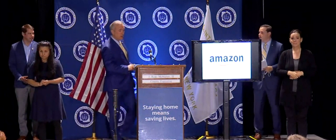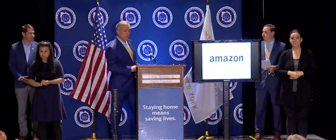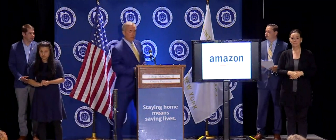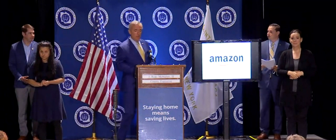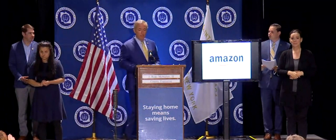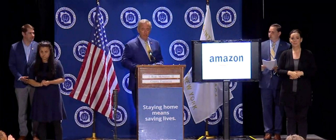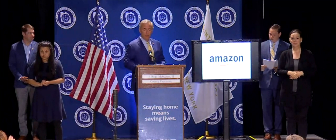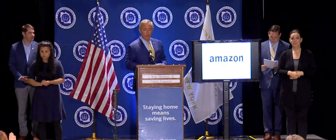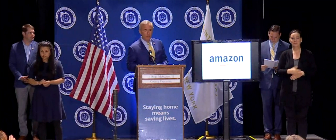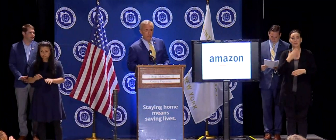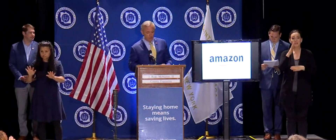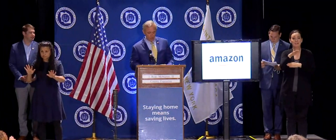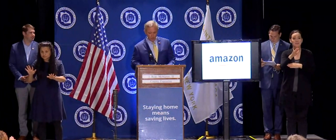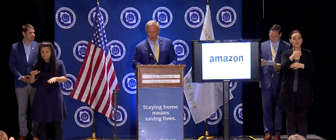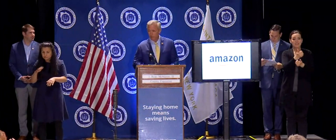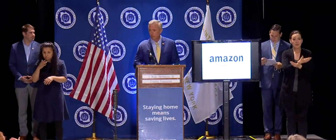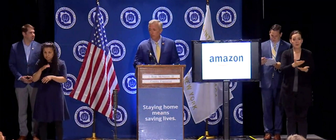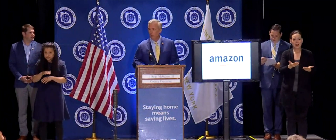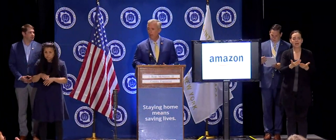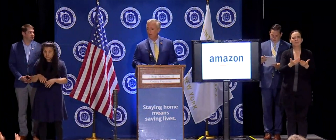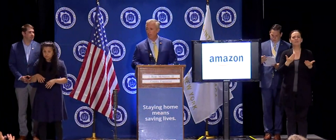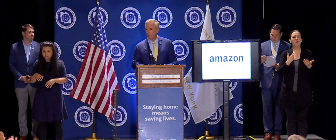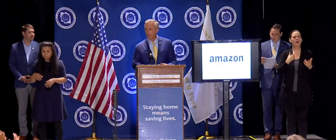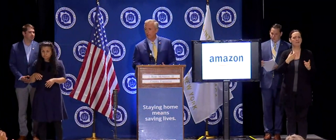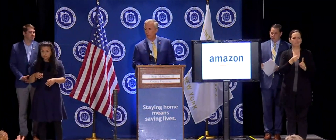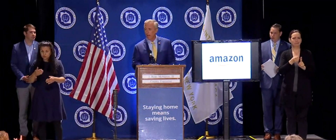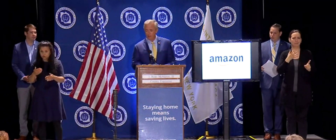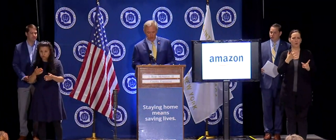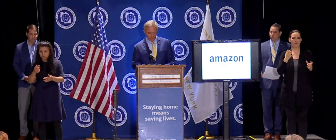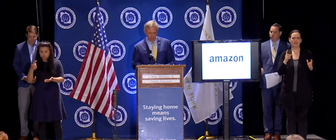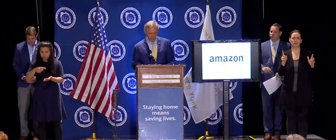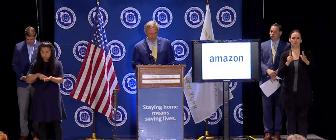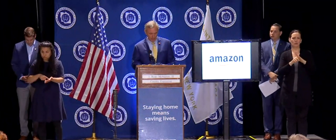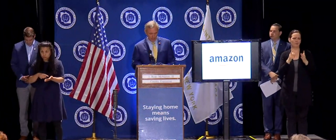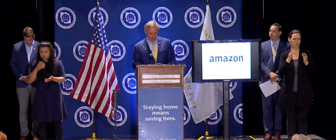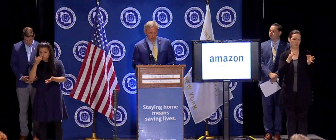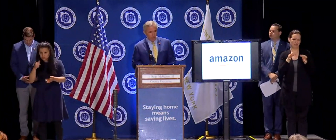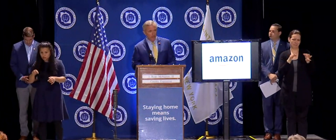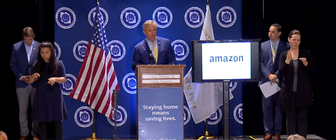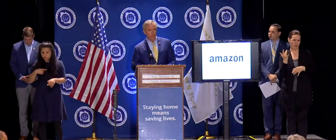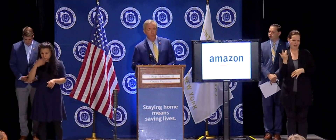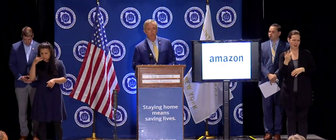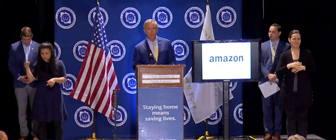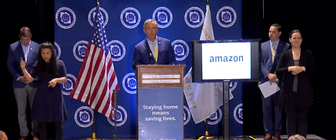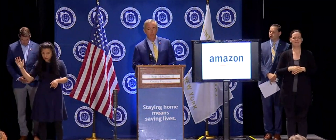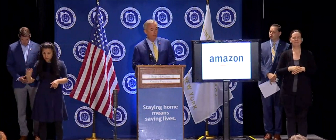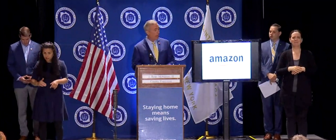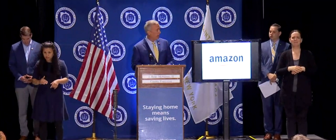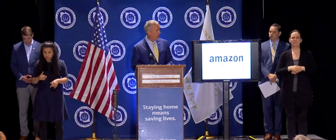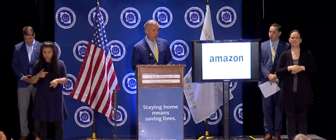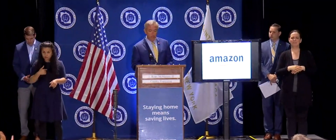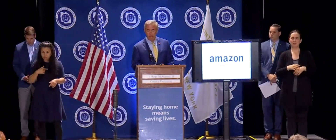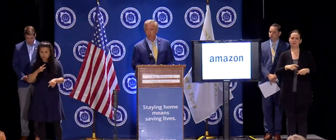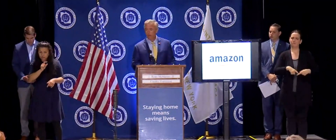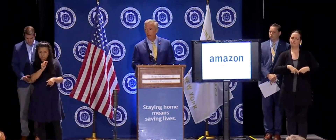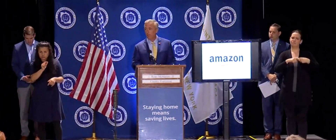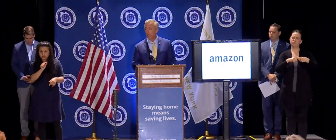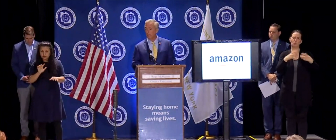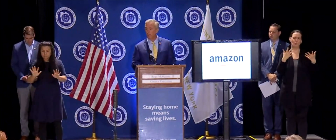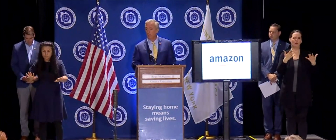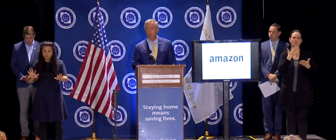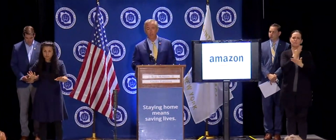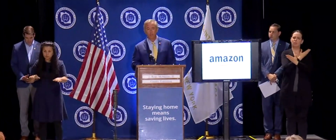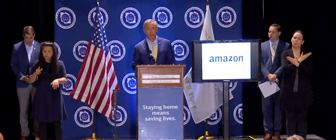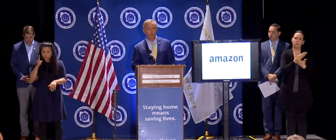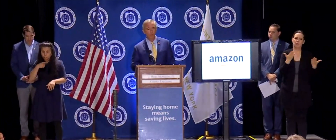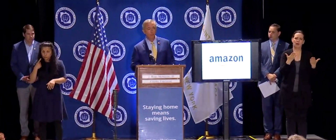Good afternoon, everybody. And before I talk about why we're here, why I'm here today, I wanted to just pause for a moment and thank Ben and Ryan for